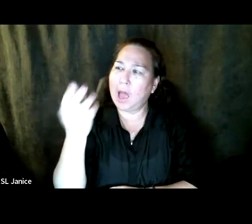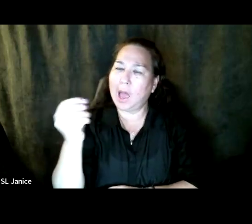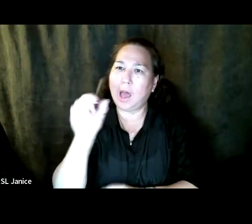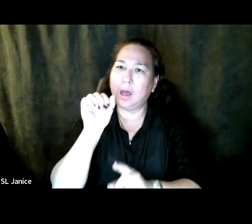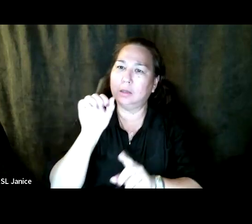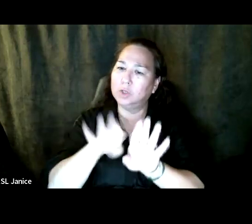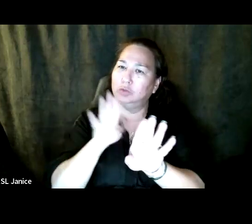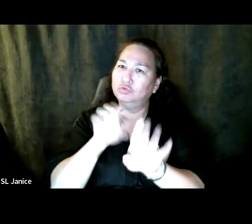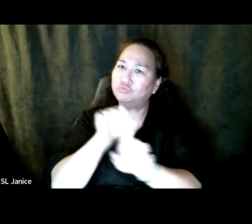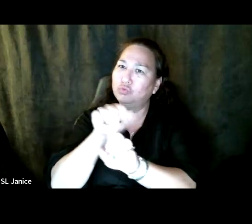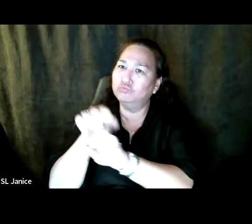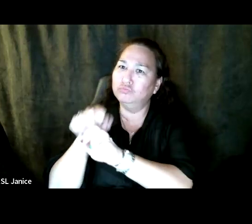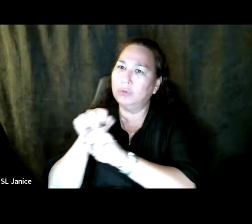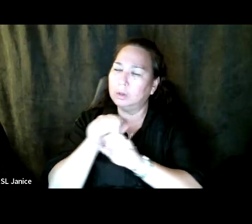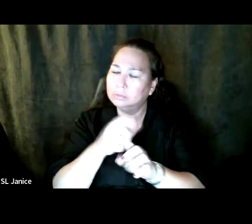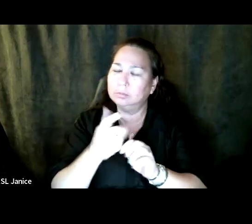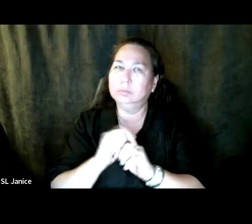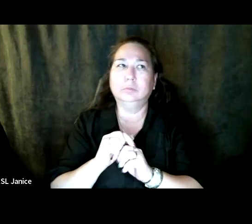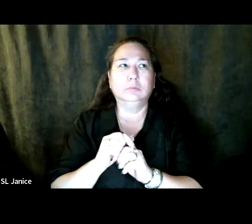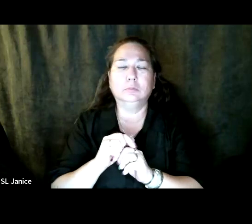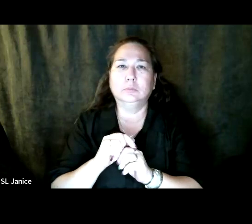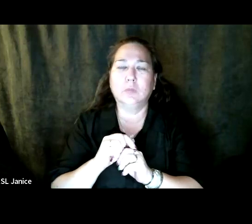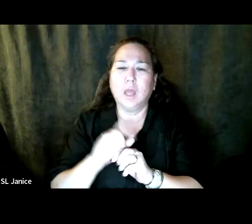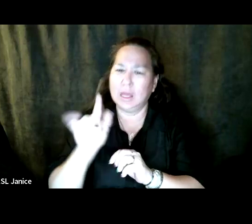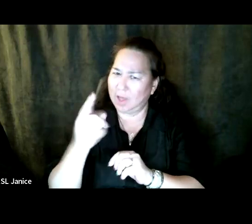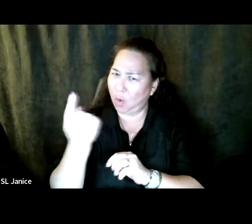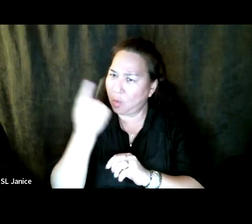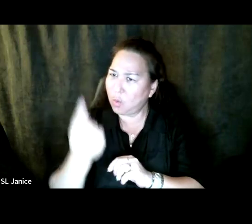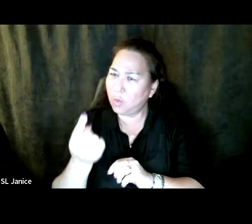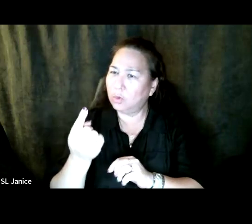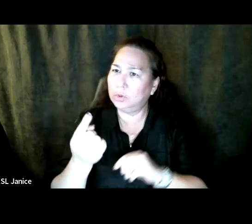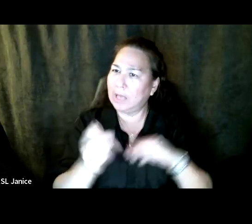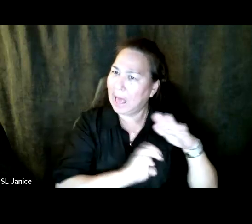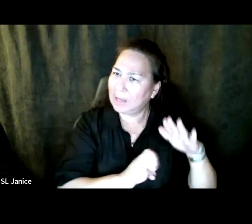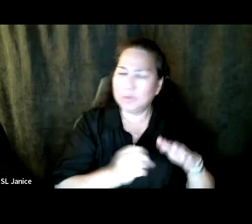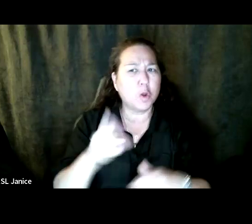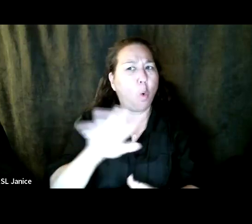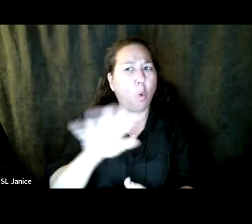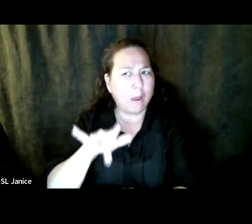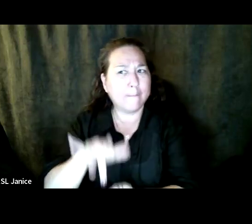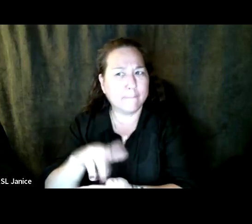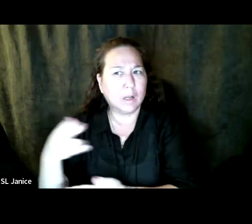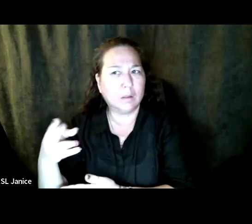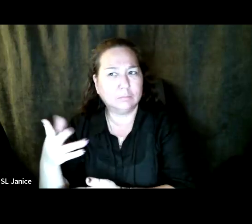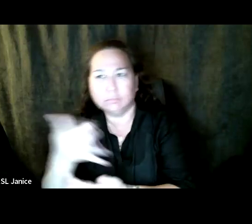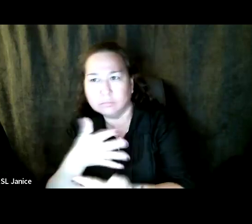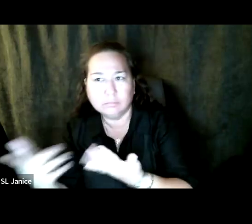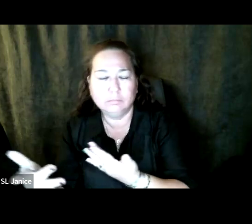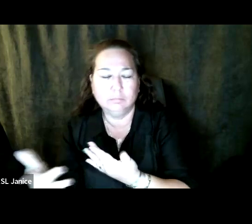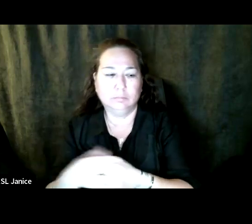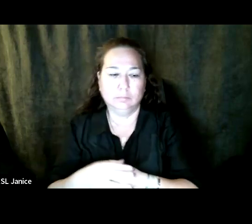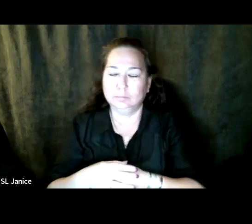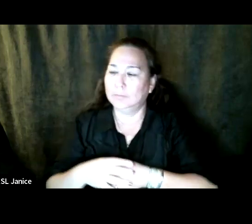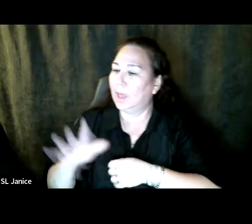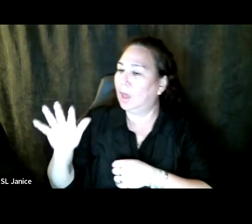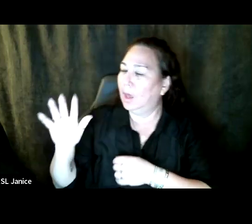school level, or do you go to children, elementary, middle school kids? So the door knock was specifically high school,